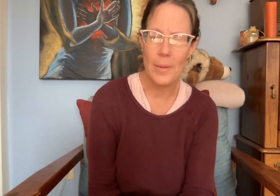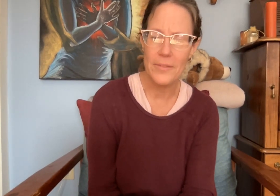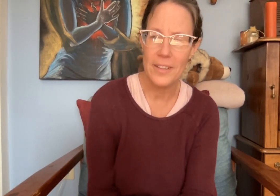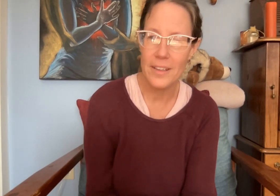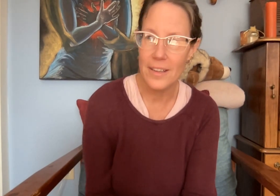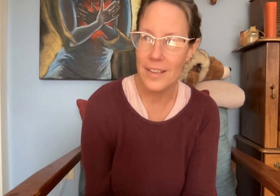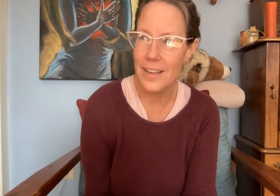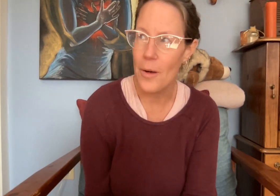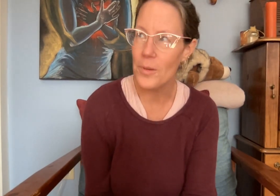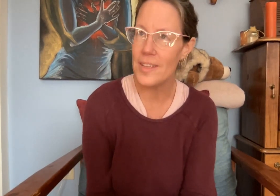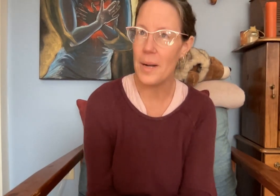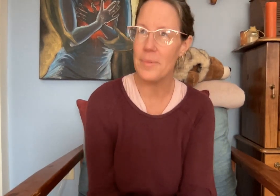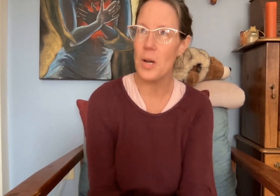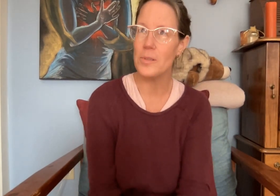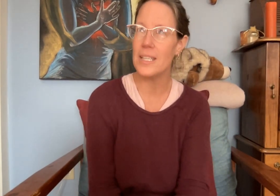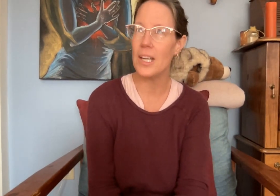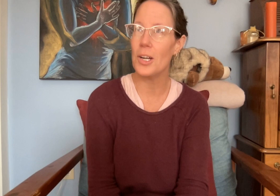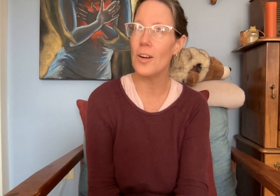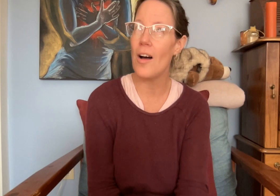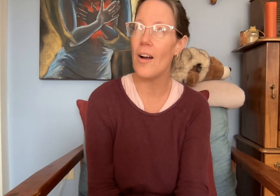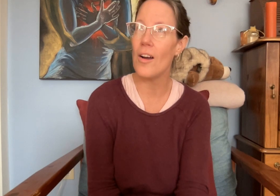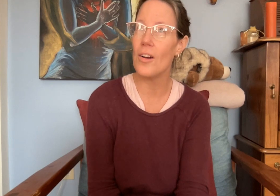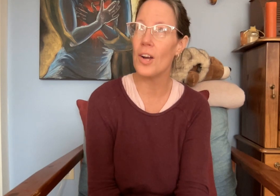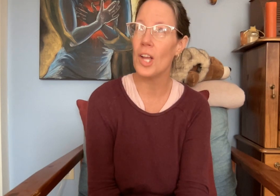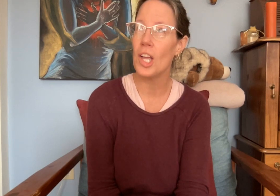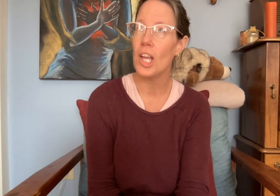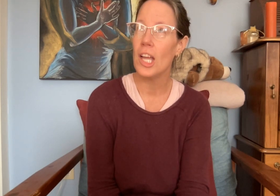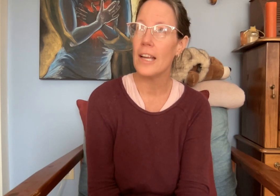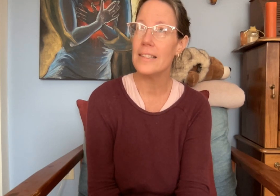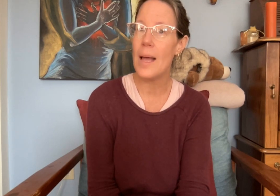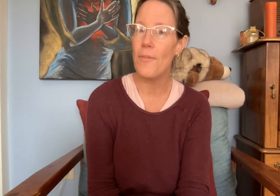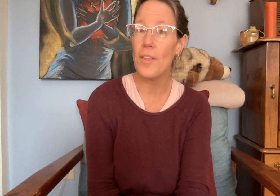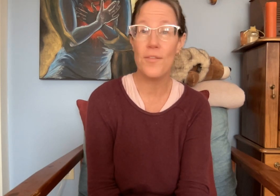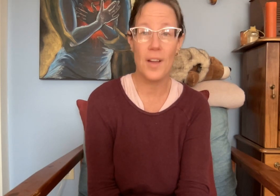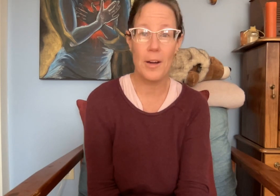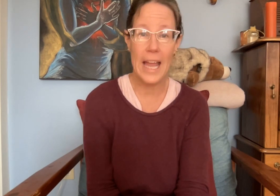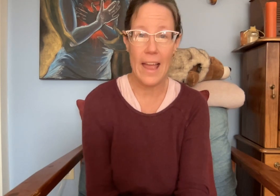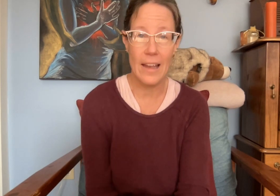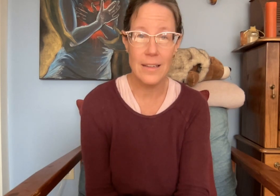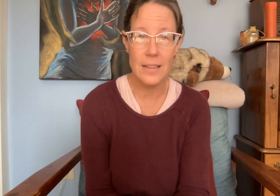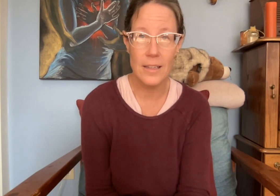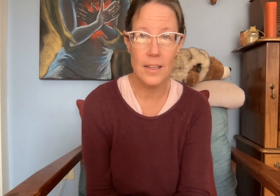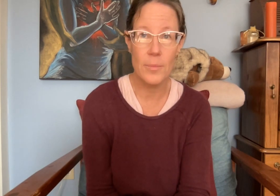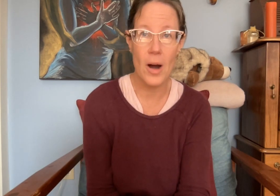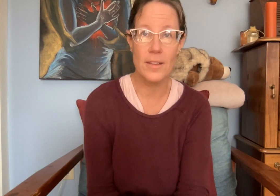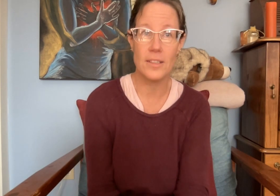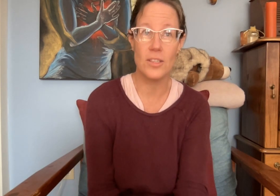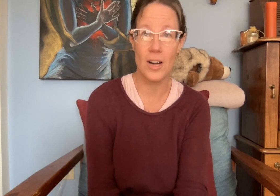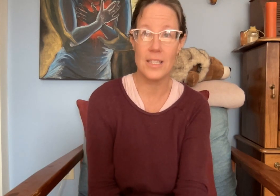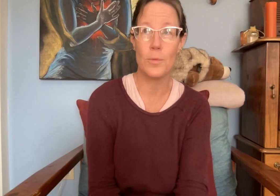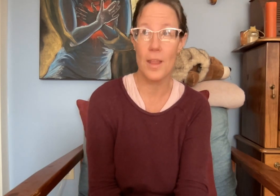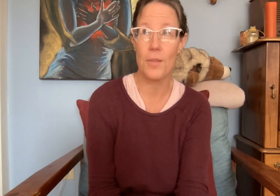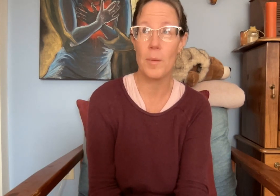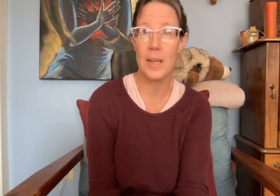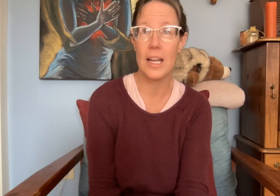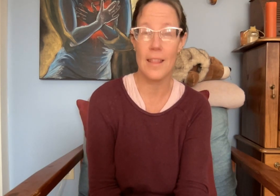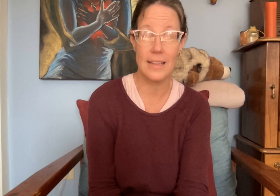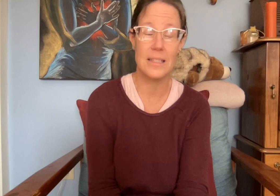of it, setup notes here are, except for the very end, the part that starts with repeating "that's the way